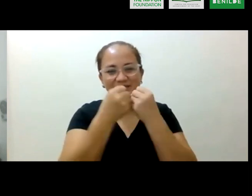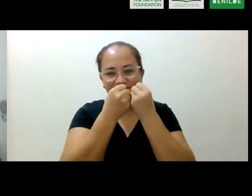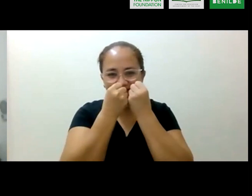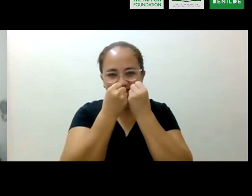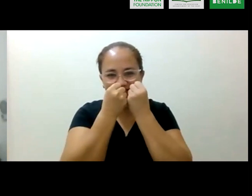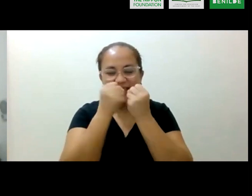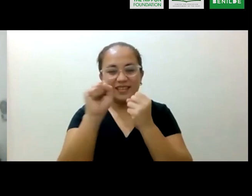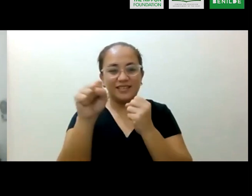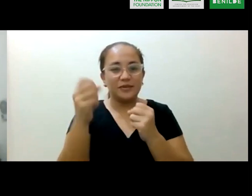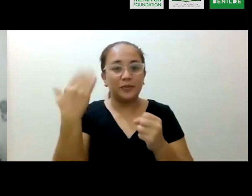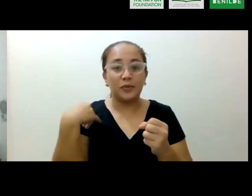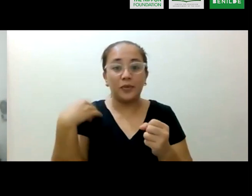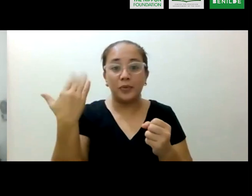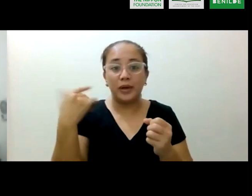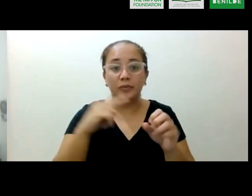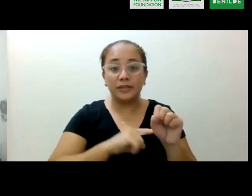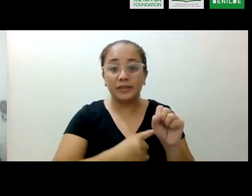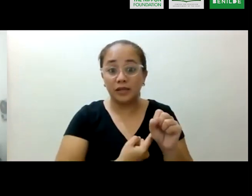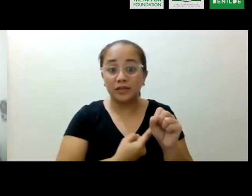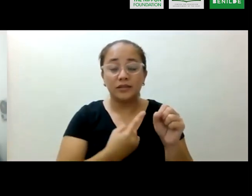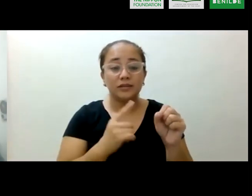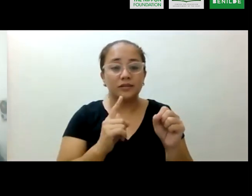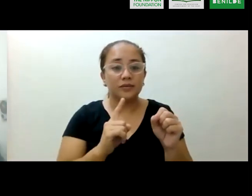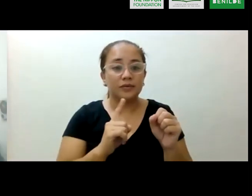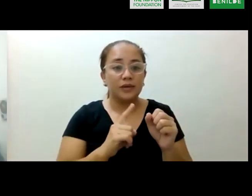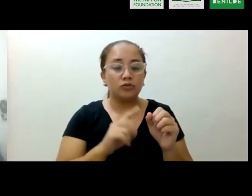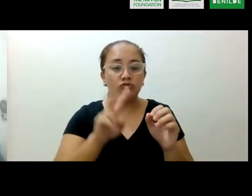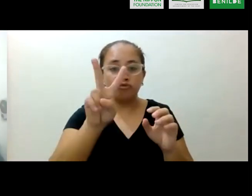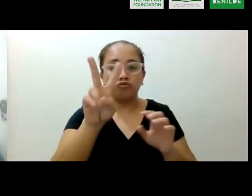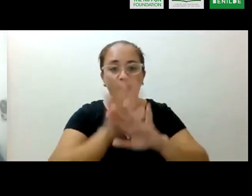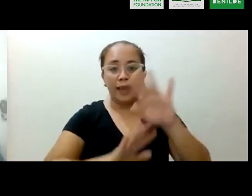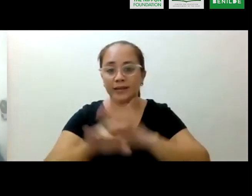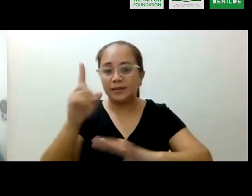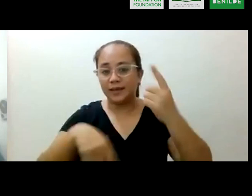Yeah, because what we're going to start on is two-handed signs.